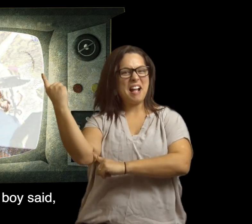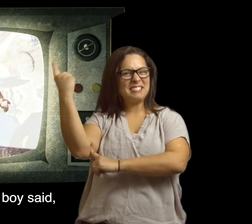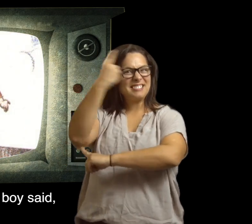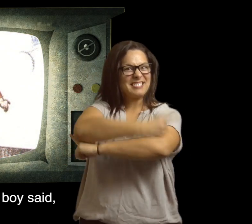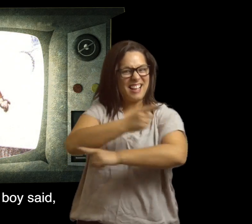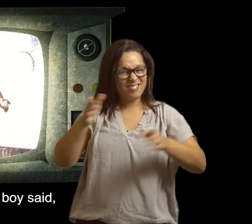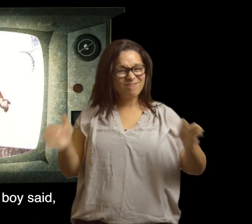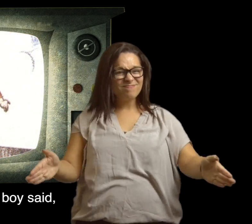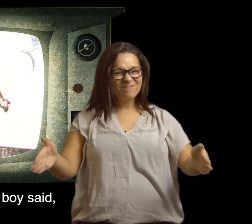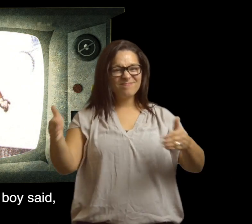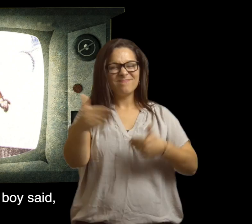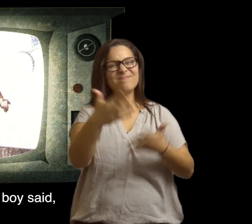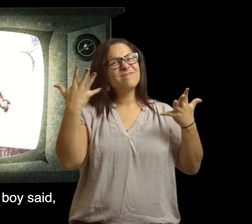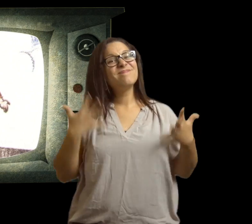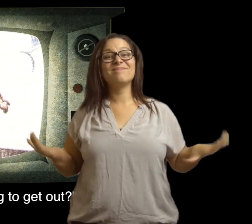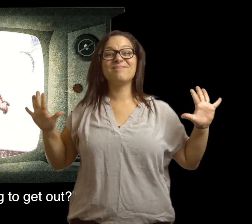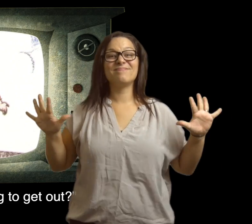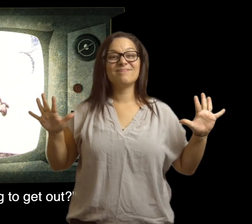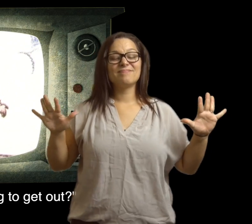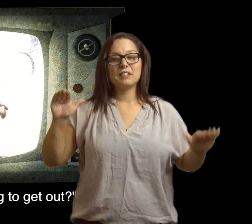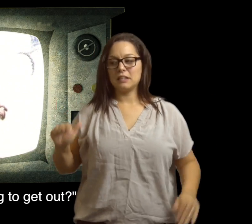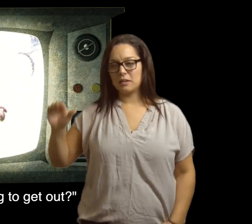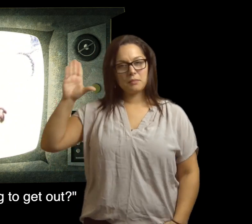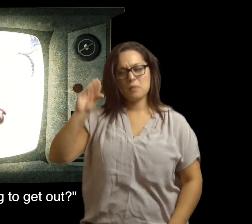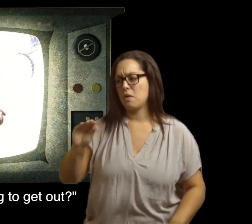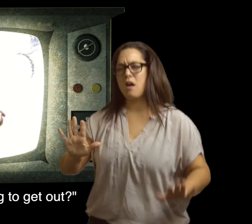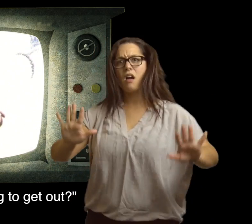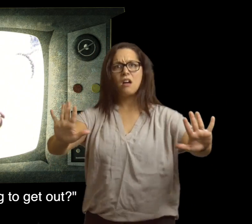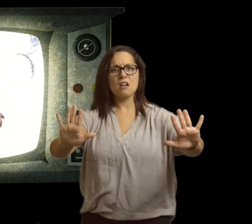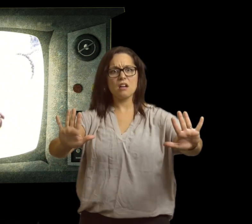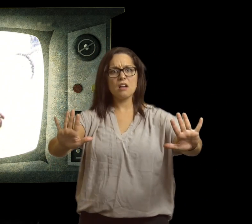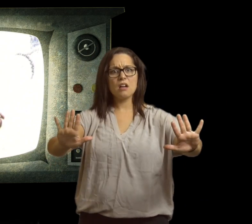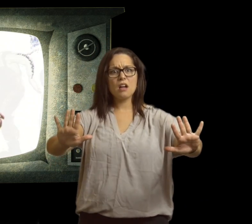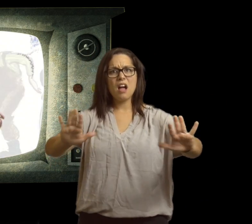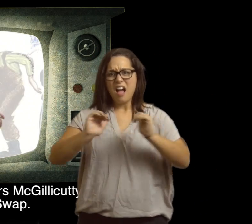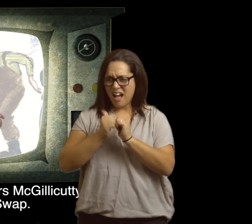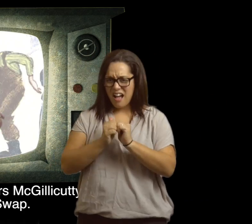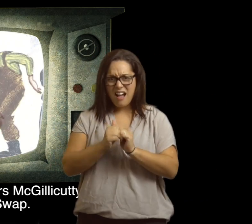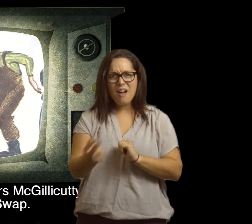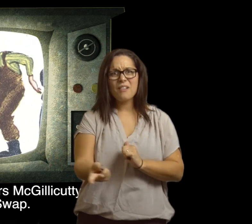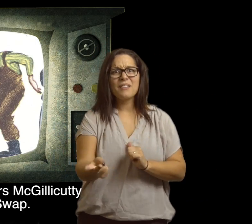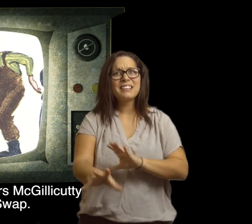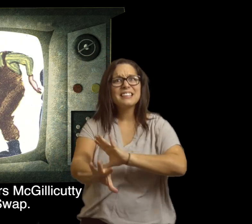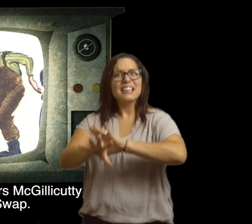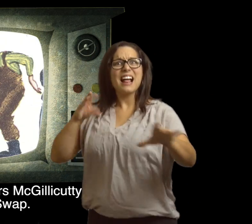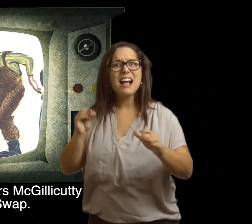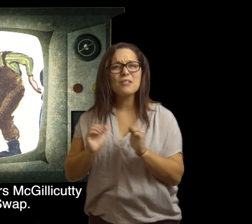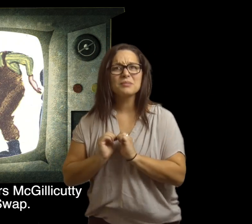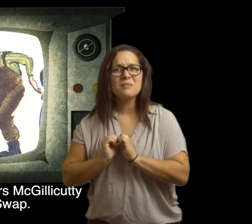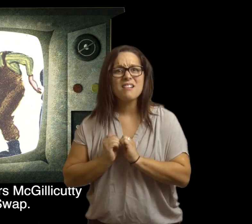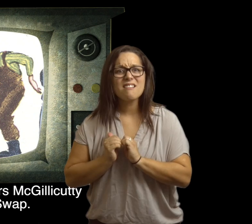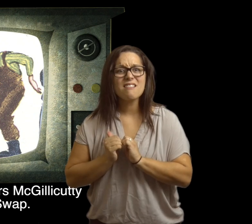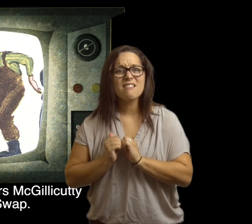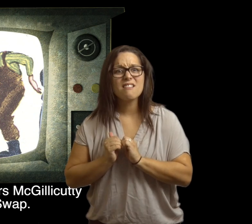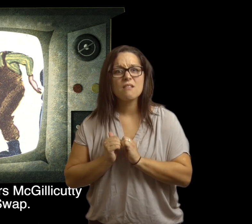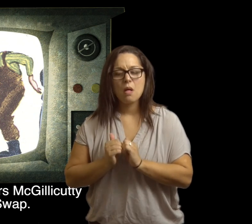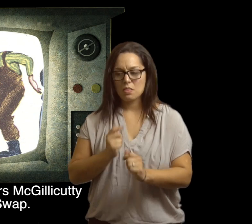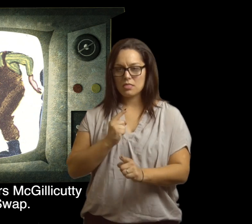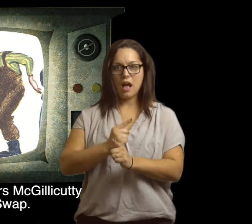Suddenly, the little boy said, How are they going to get out? That's right, said Mrs. McGillicuddy to Henry B.